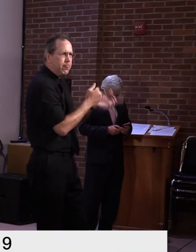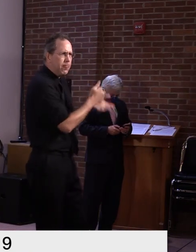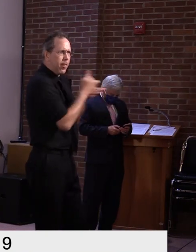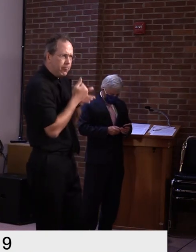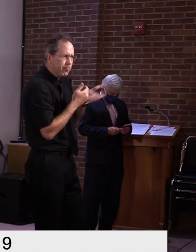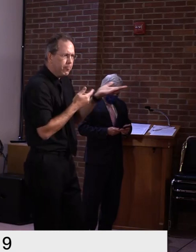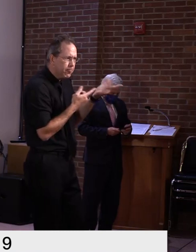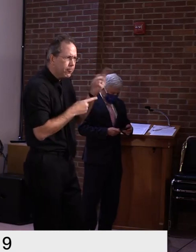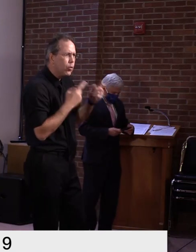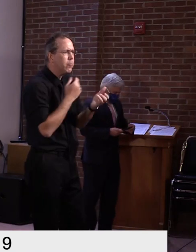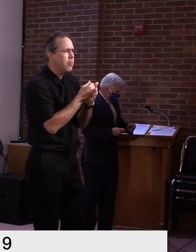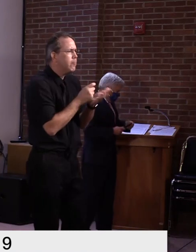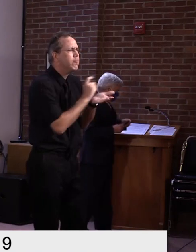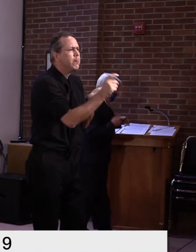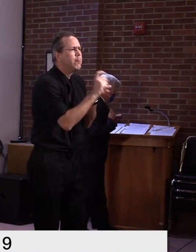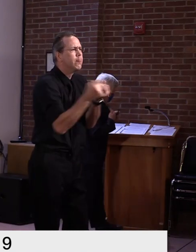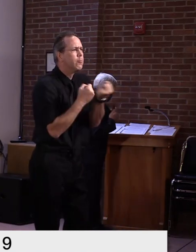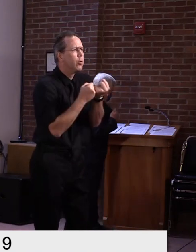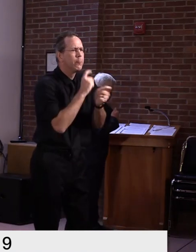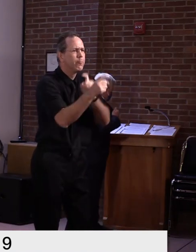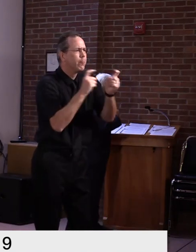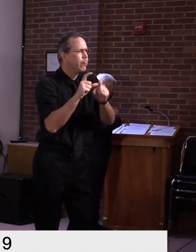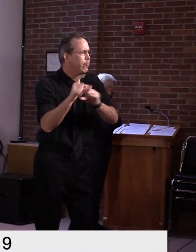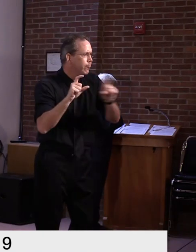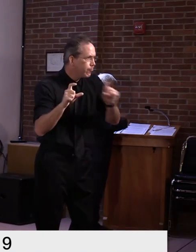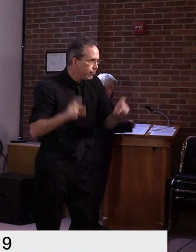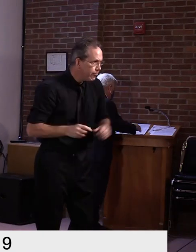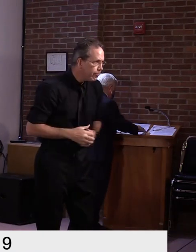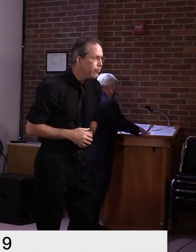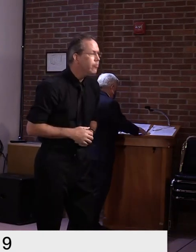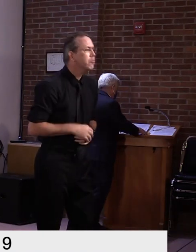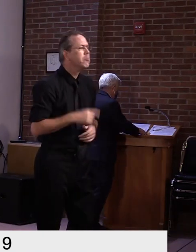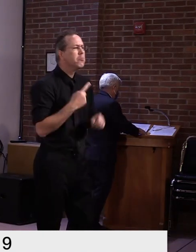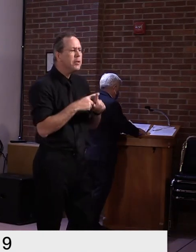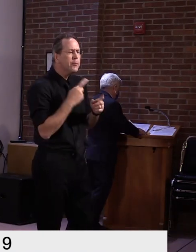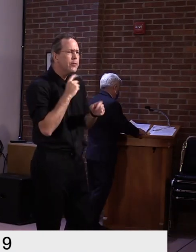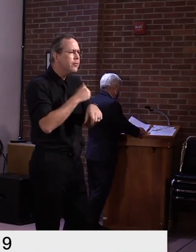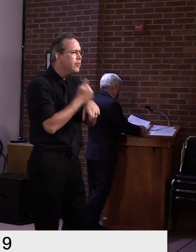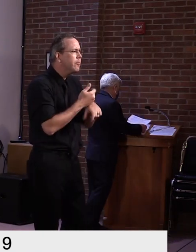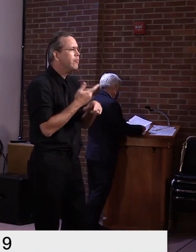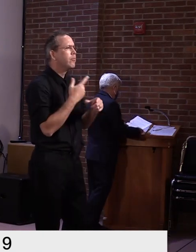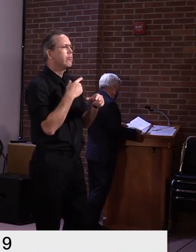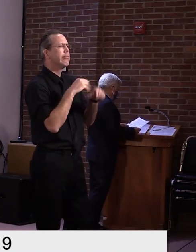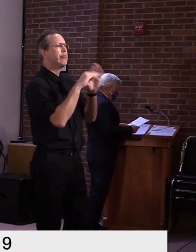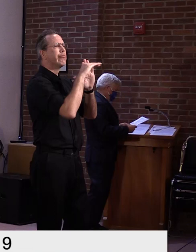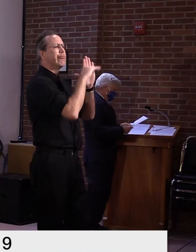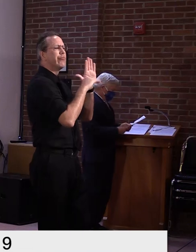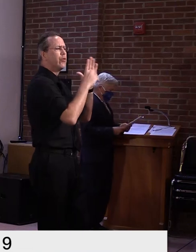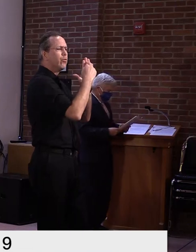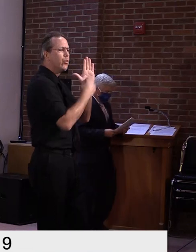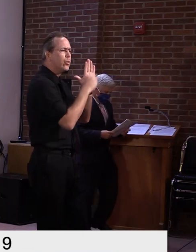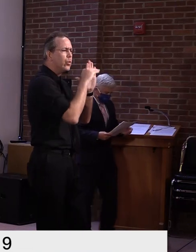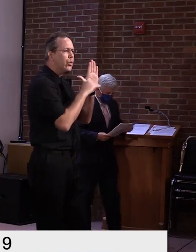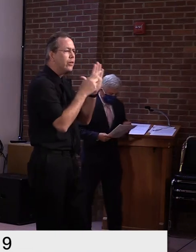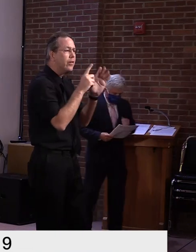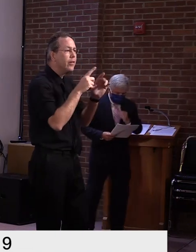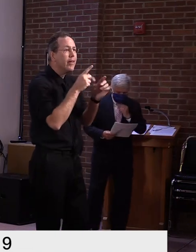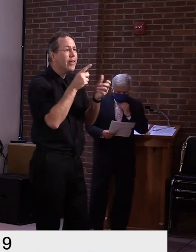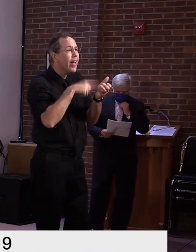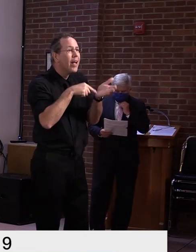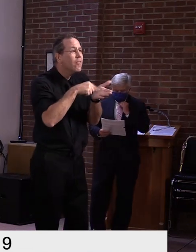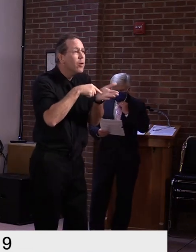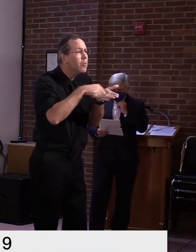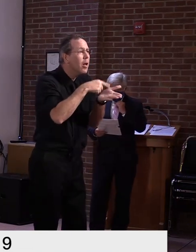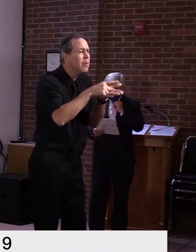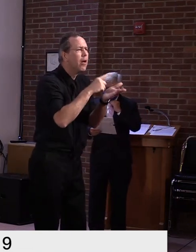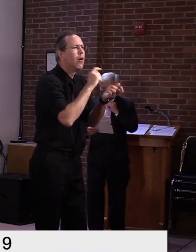and put policies in place like foreclosure moratoriums, expanded UI eligibility, and